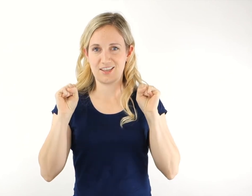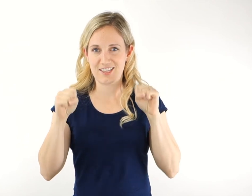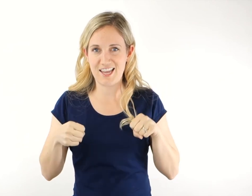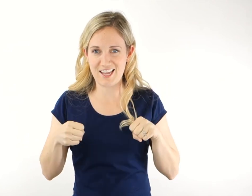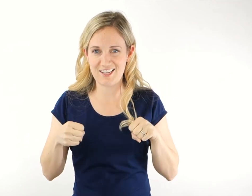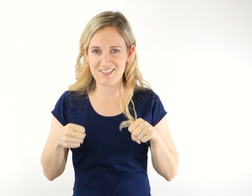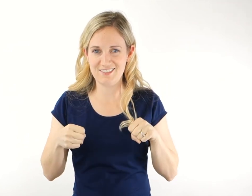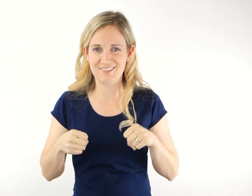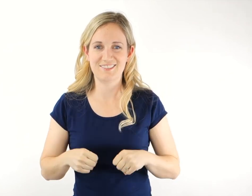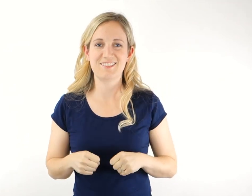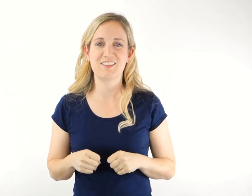Can